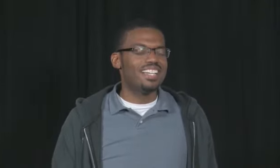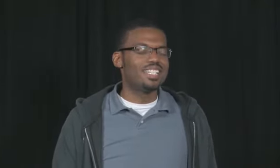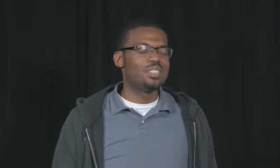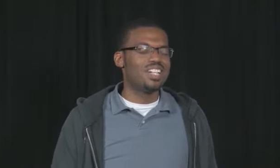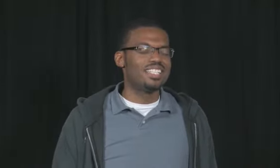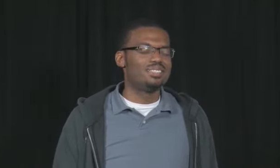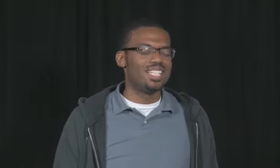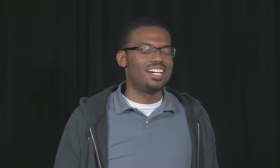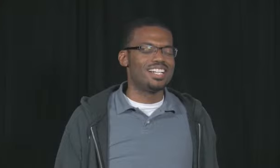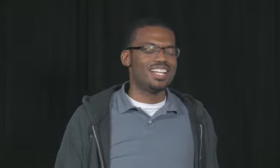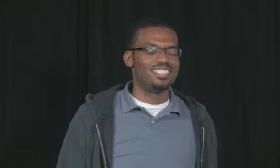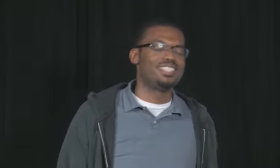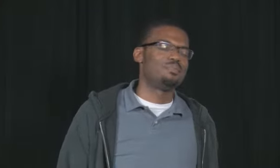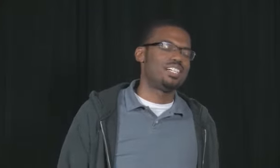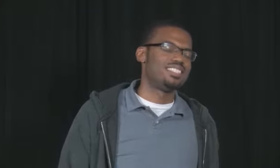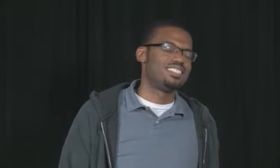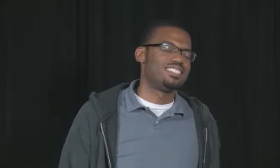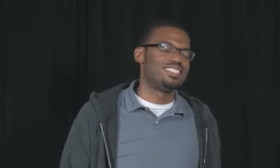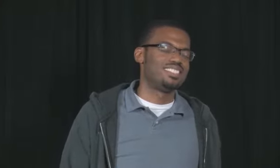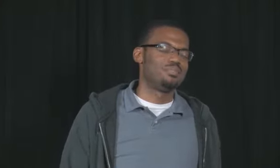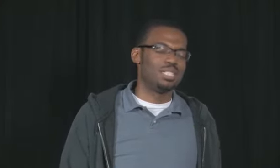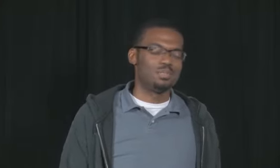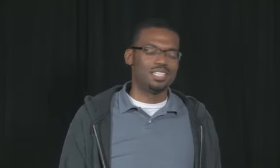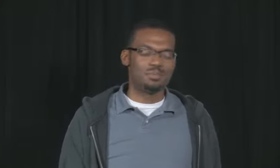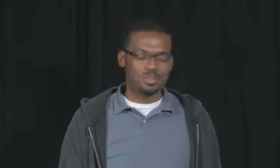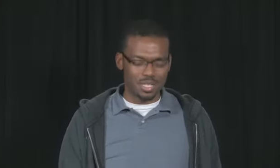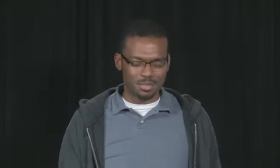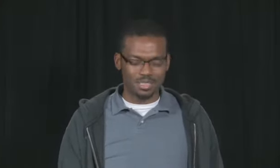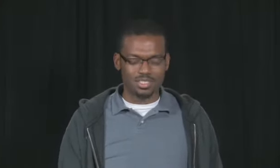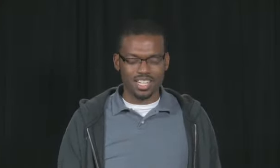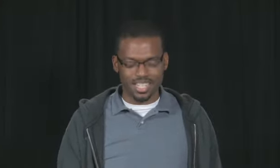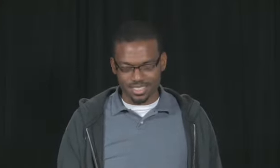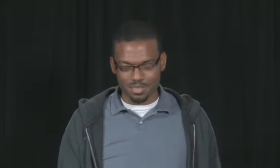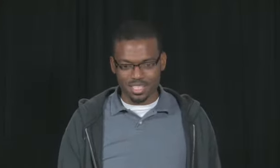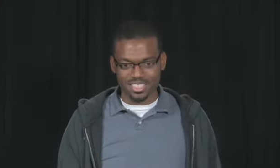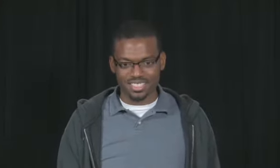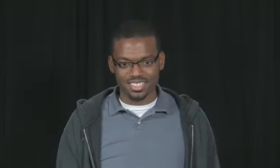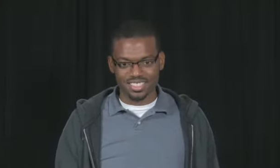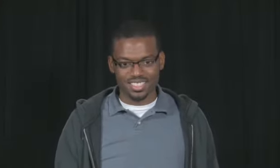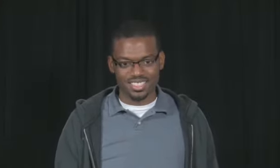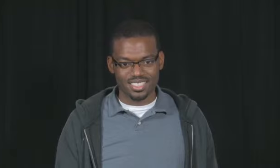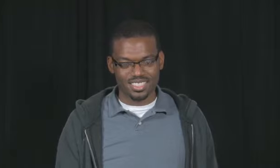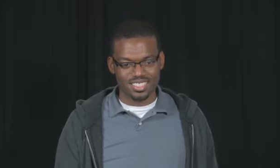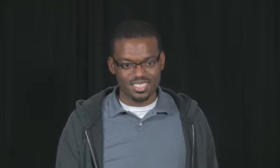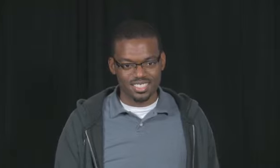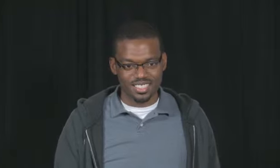I think I'm trying really hard not to think about it, but I'm thinking more about it because I'm trying not to think about it. Go back to the thought.